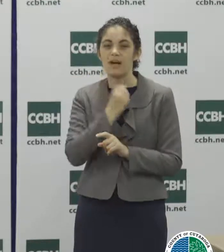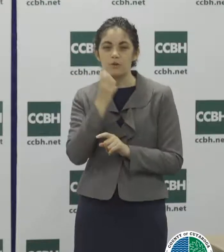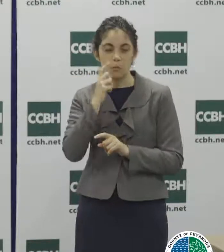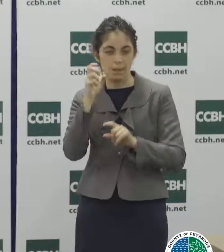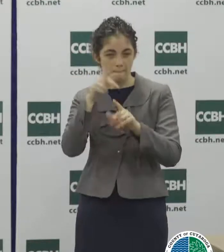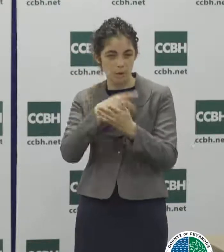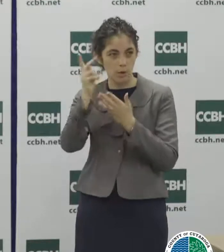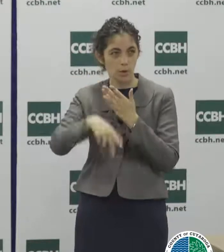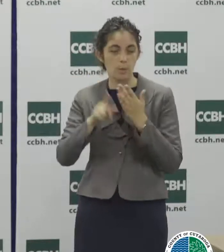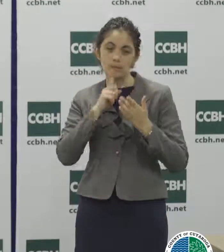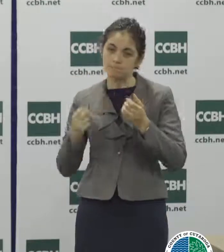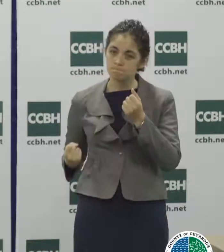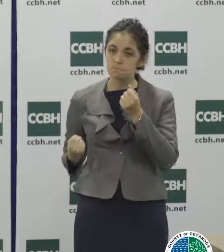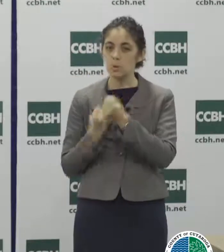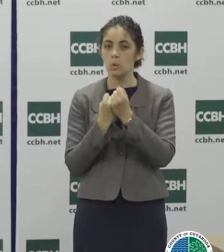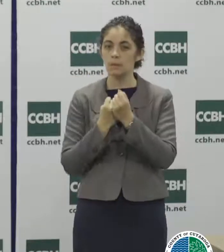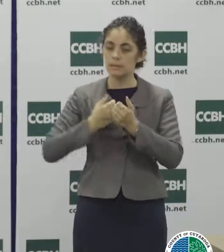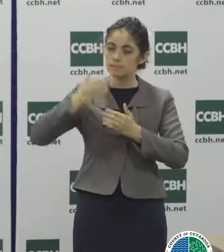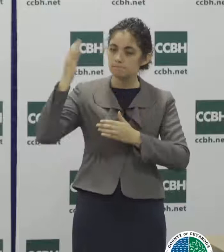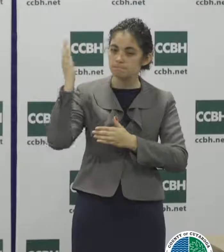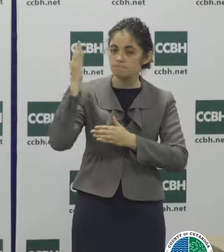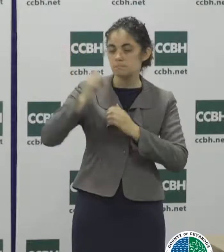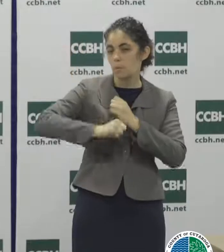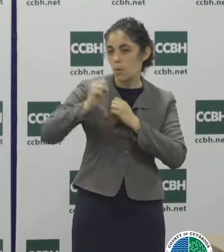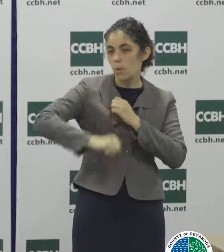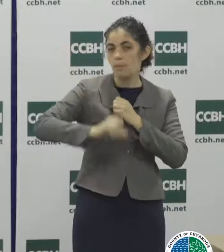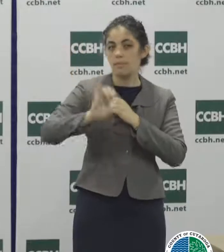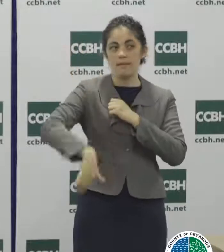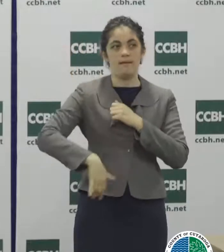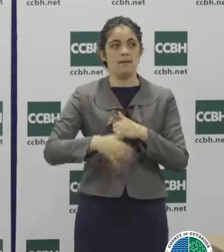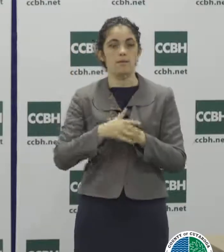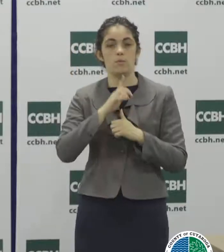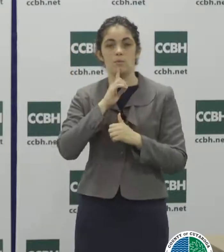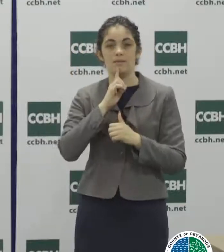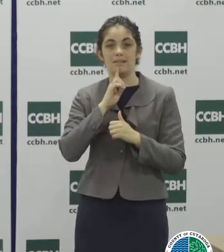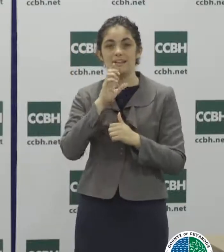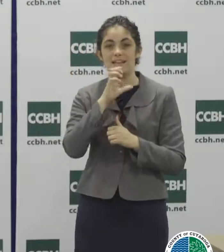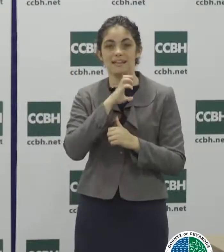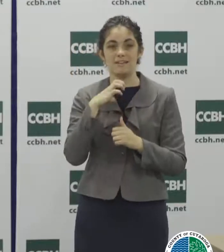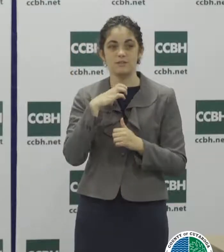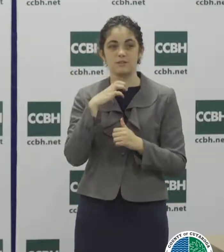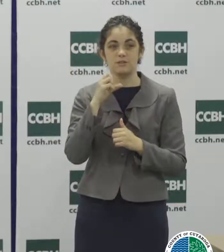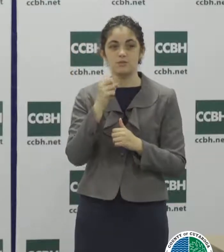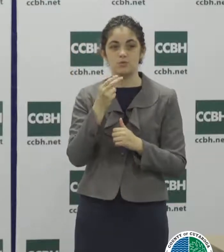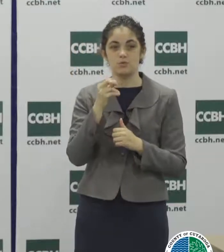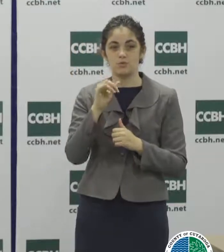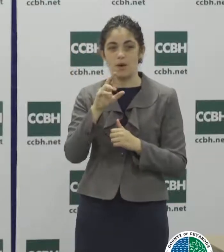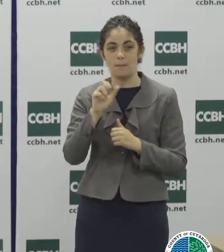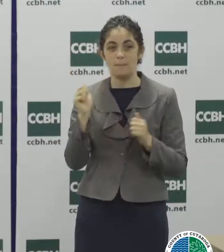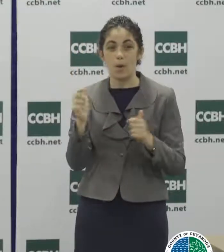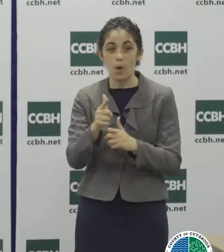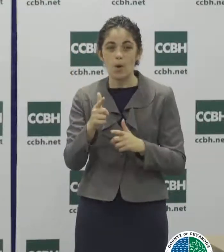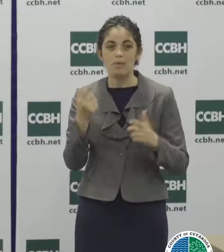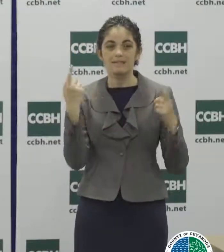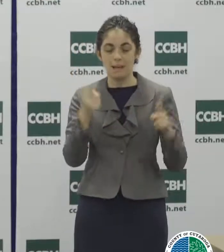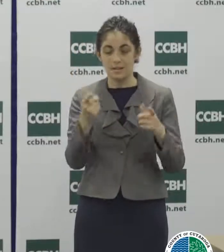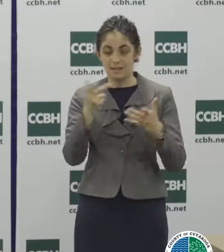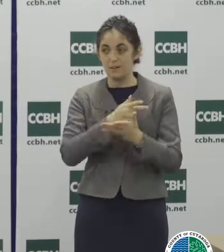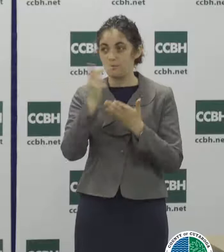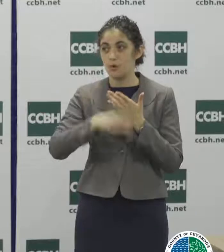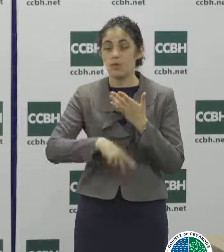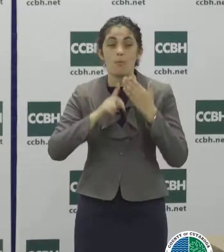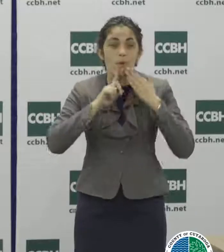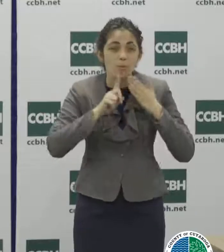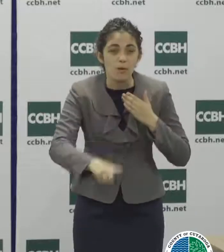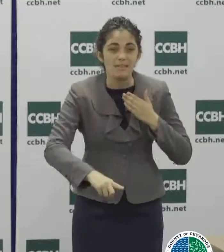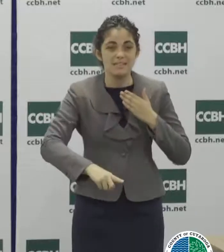and has been its biggest advocate. So I want to thank Councilman Schron, who's here with me today, for all his work on this program. It